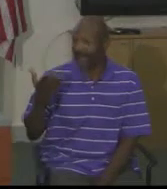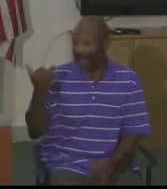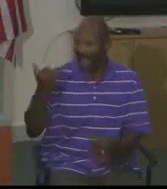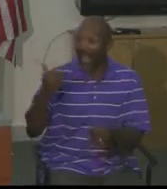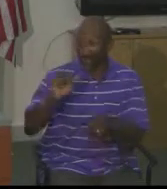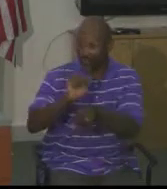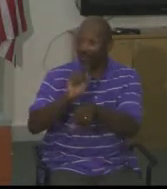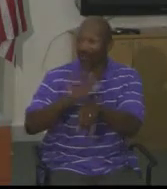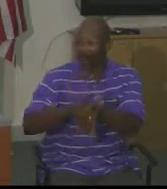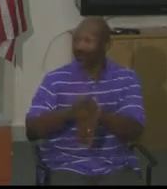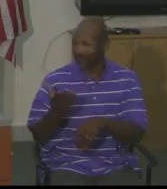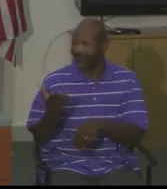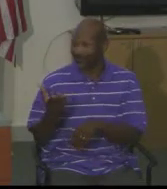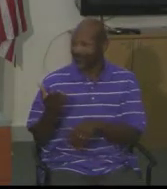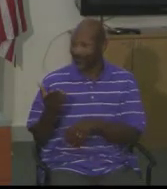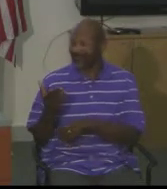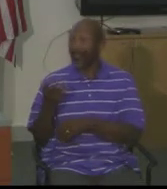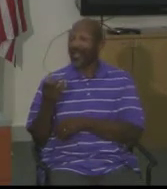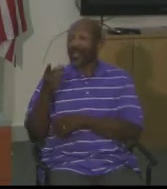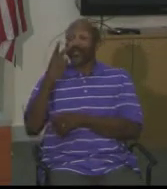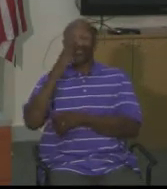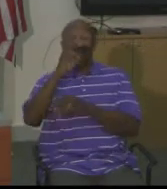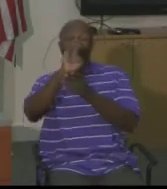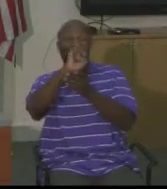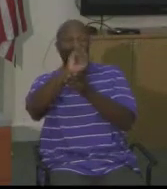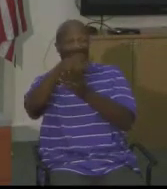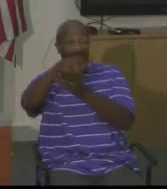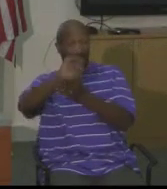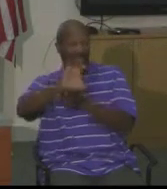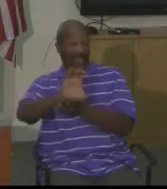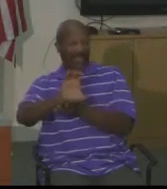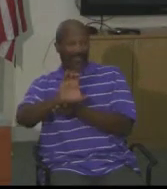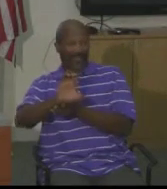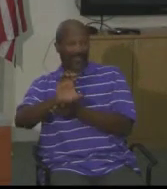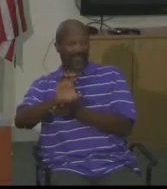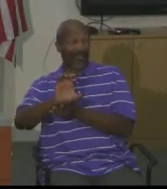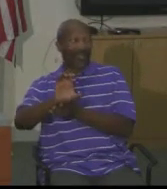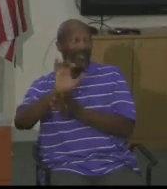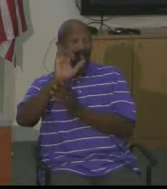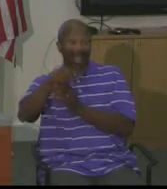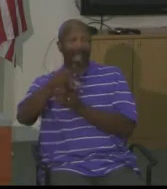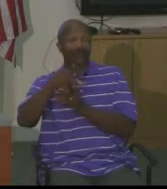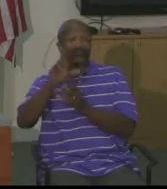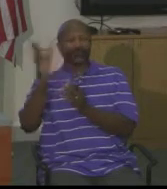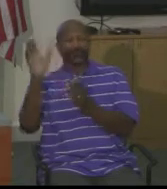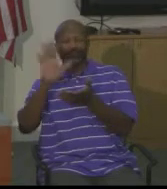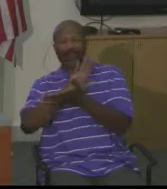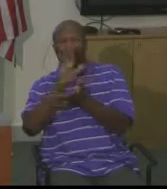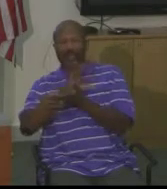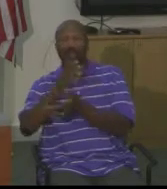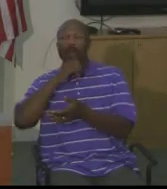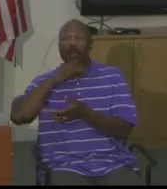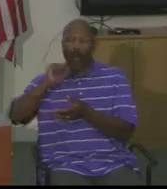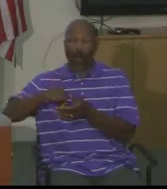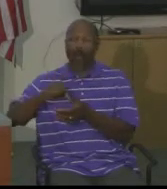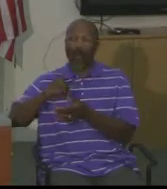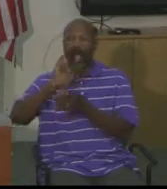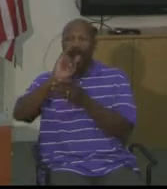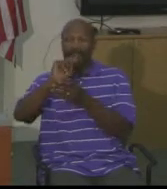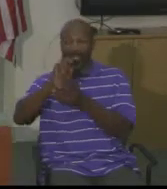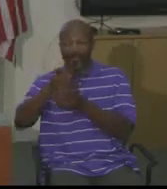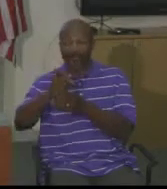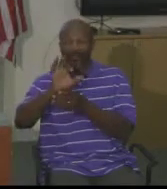There are a couple other ones. You'll see the term EPIC here. This document is a little old, so they show you mini ITX,